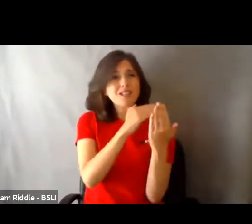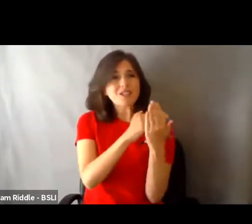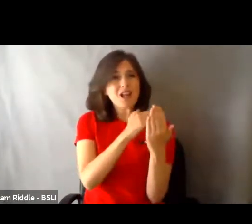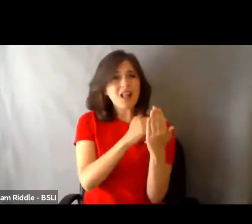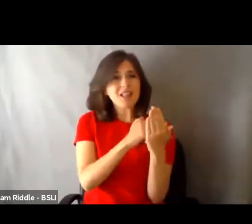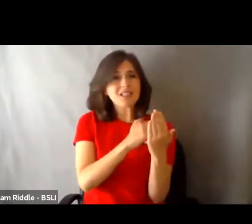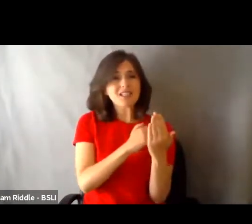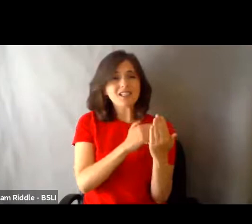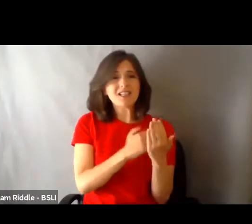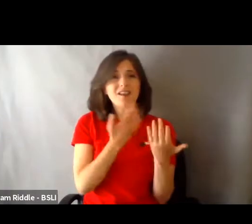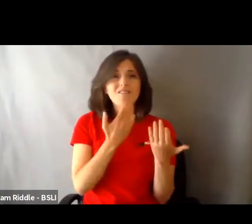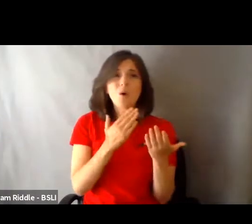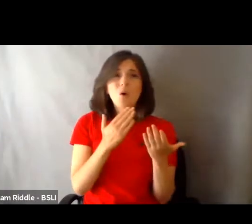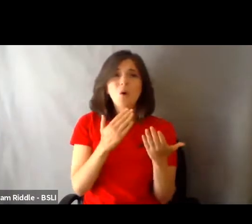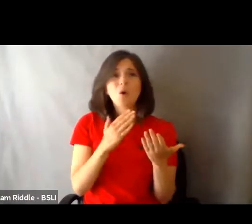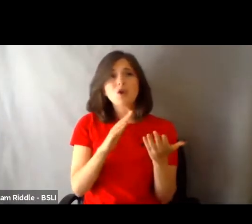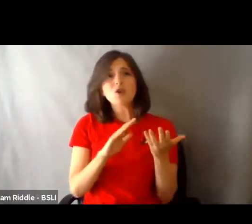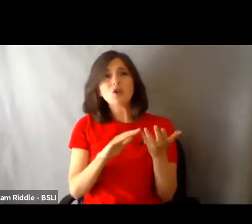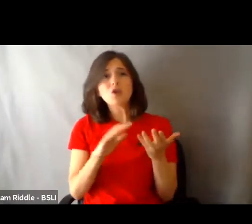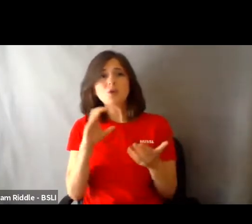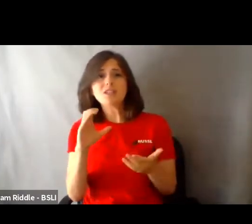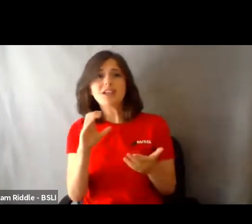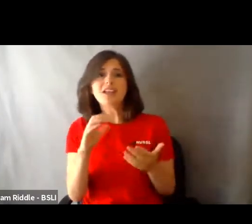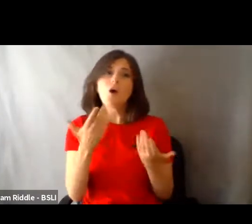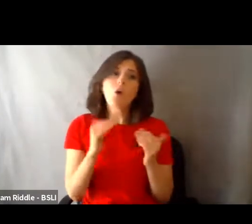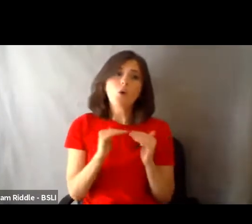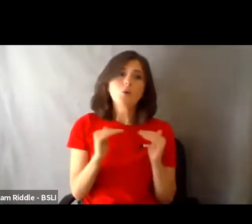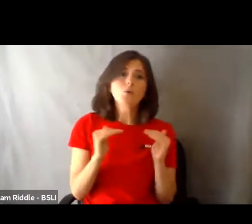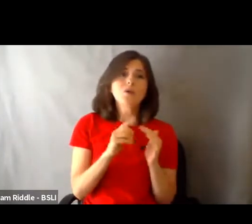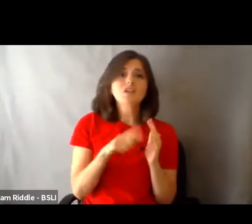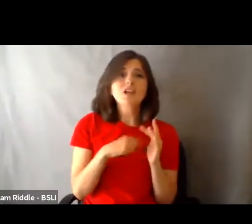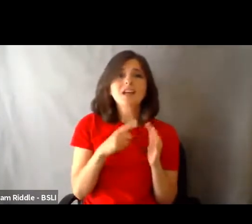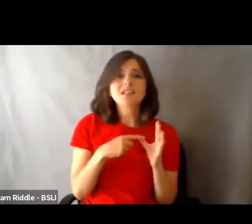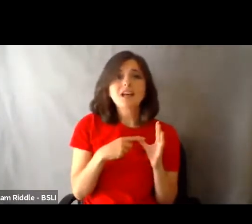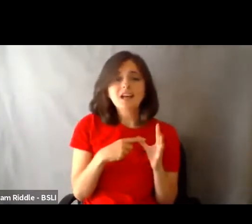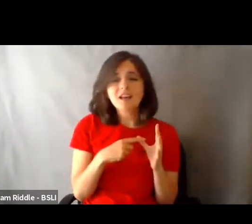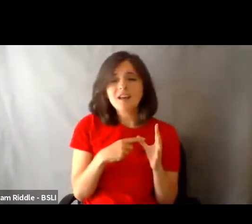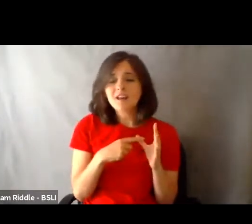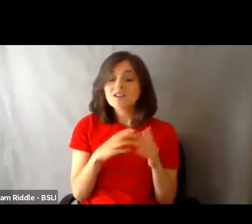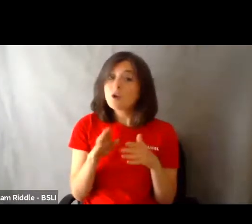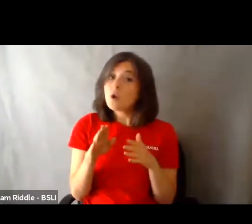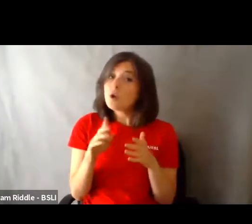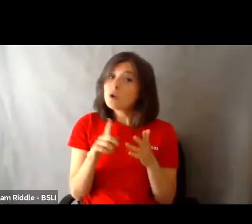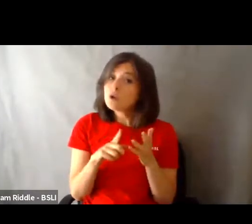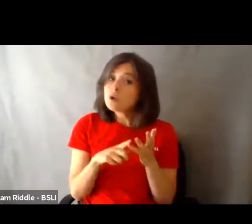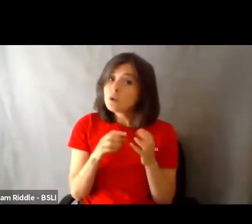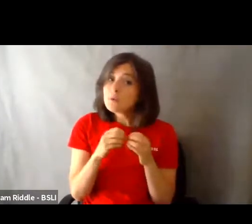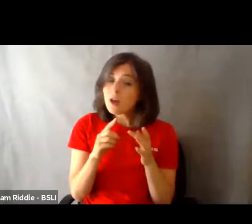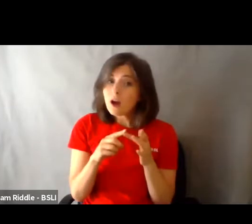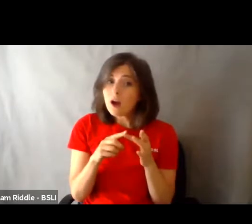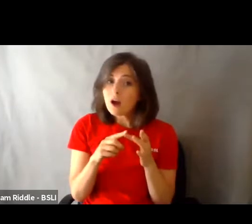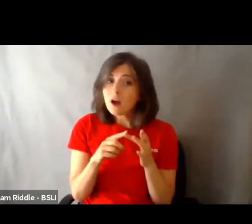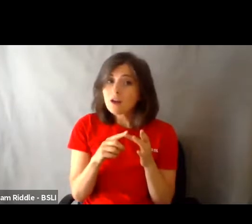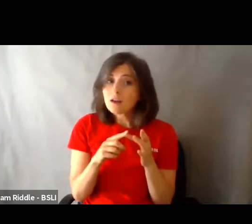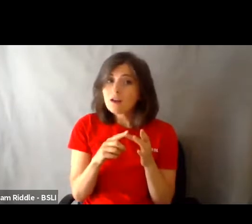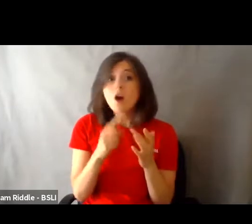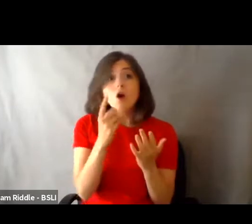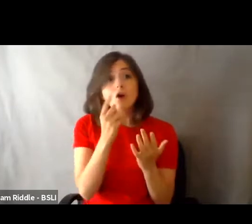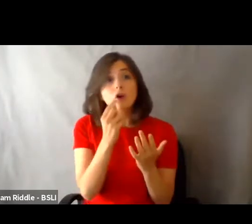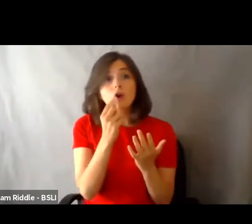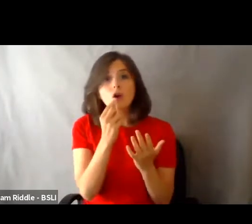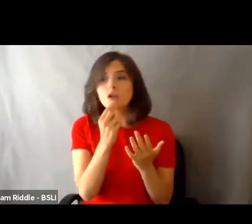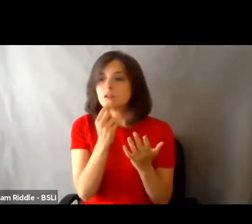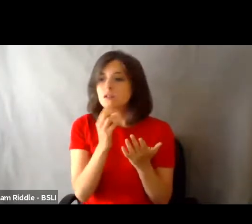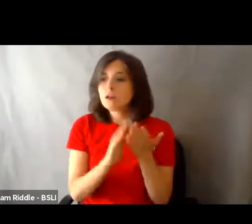on universal credit, JSA equivalent. Universal basic income, could spare people of